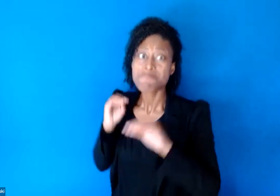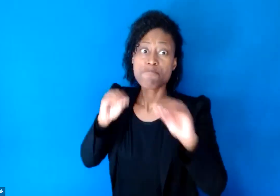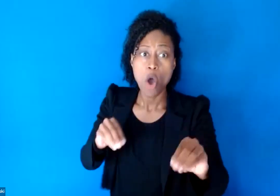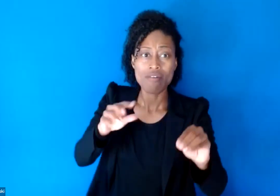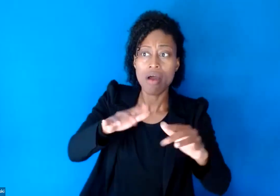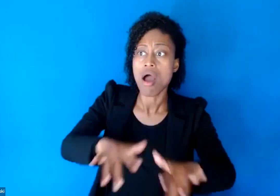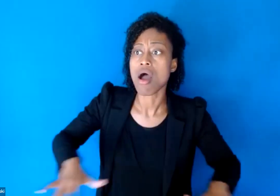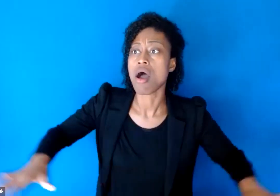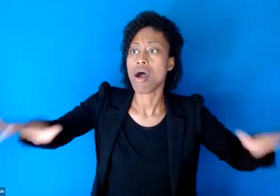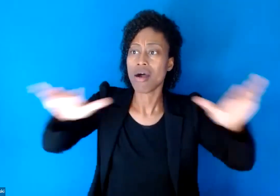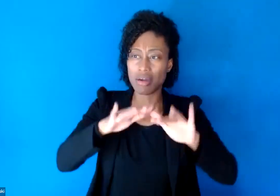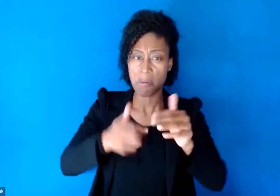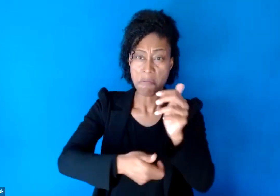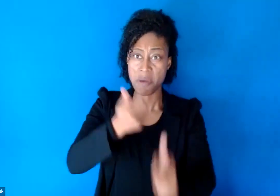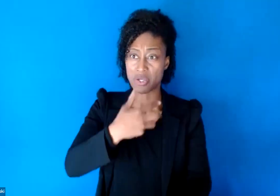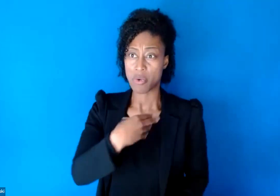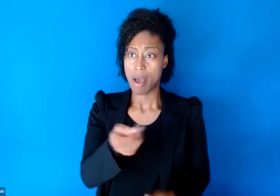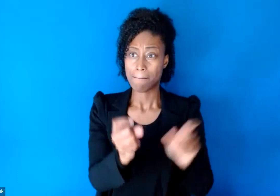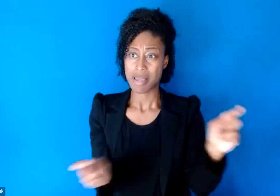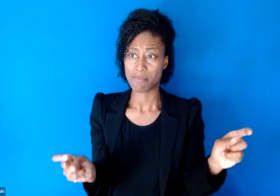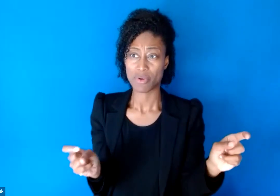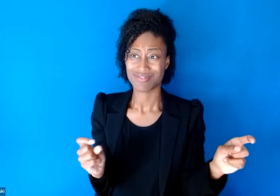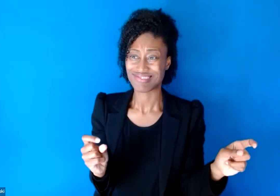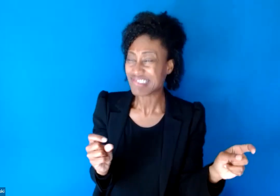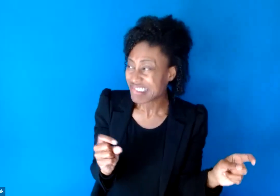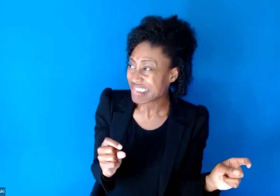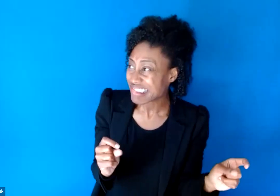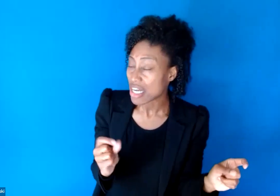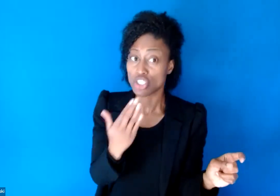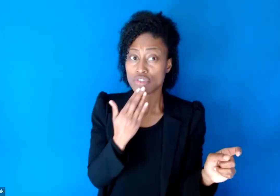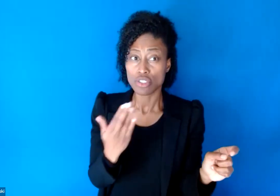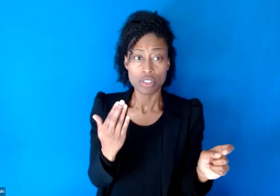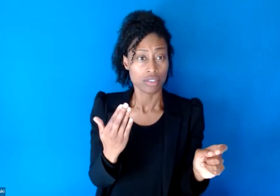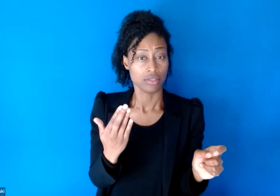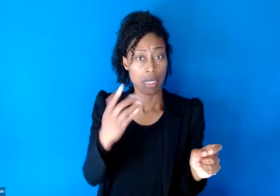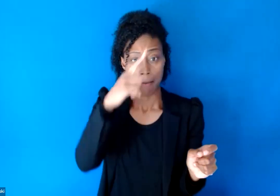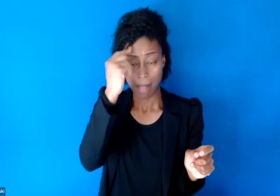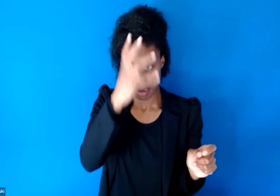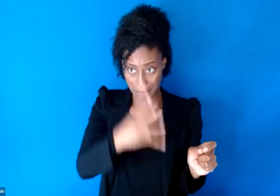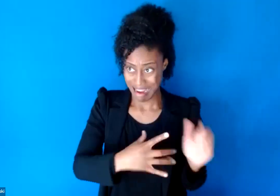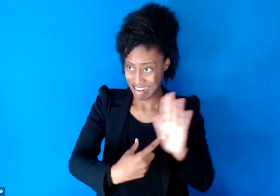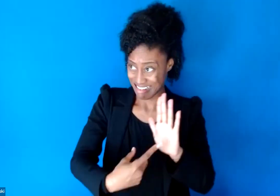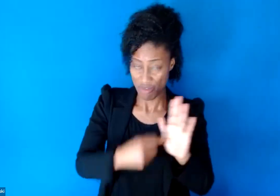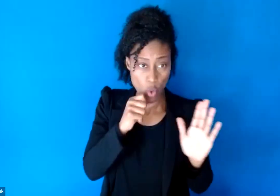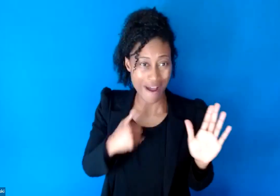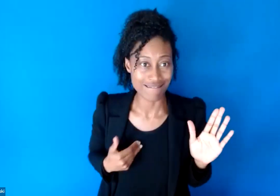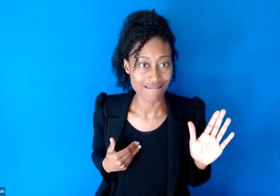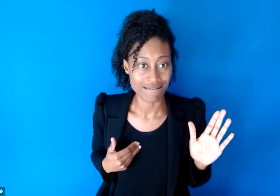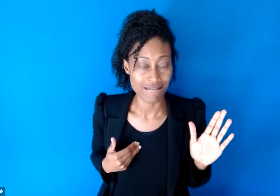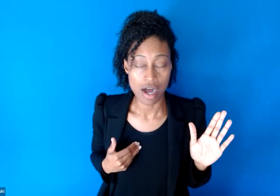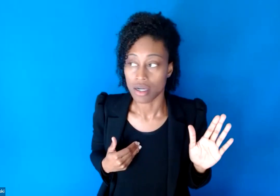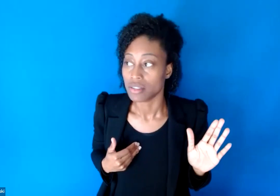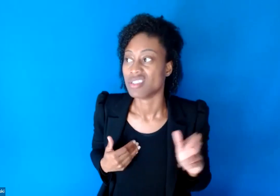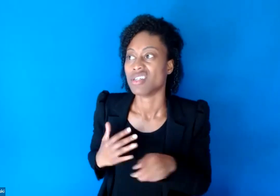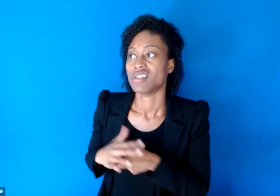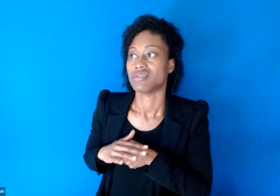an example, it creates a certain amount of pressure. And if we don't have that conversation, that pressure